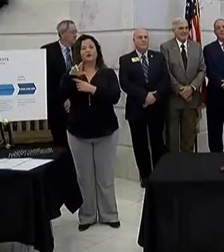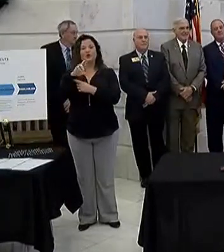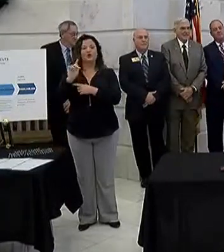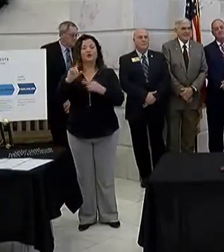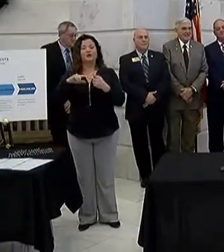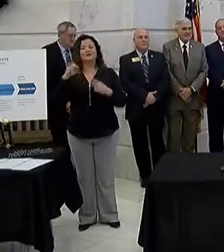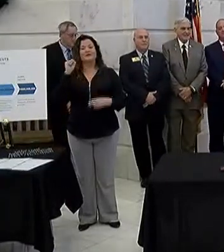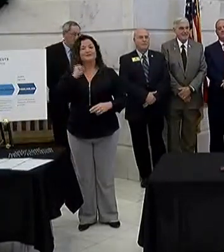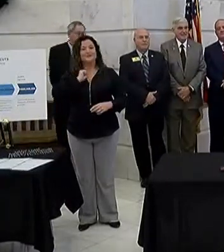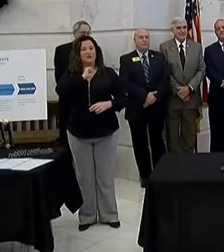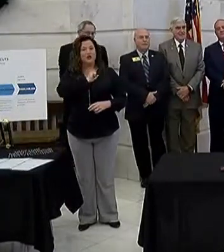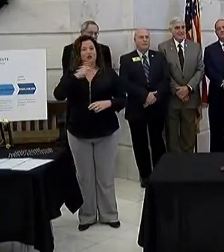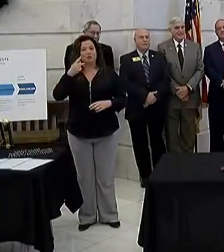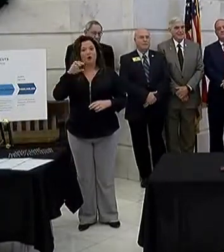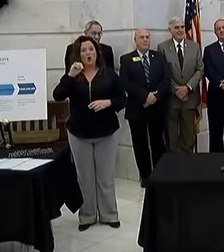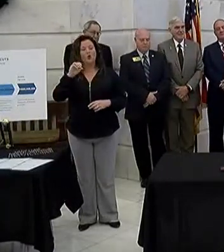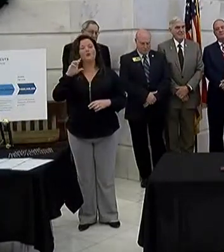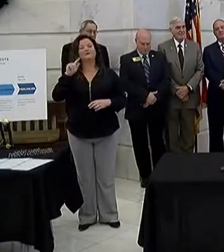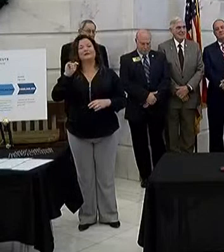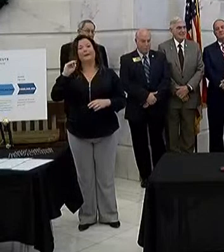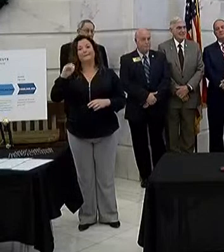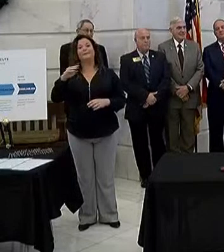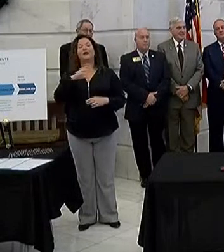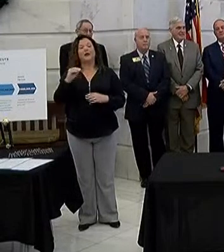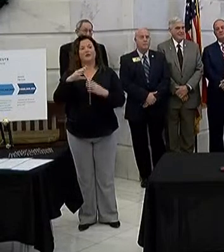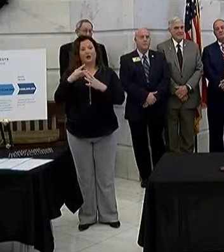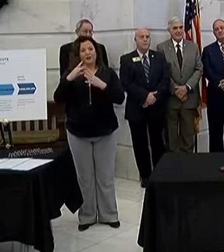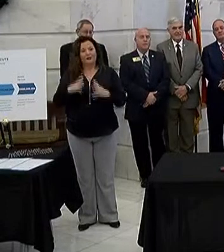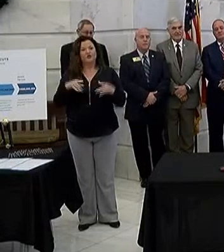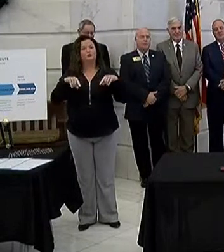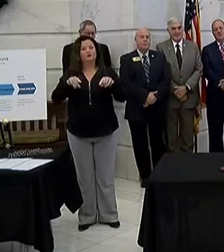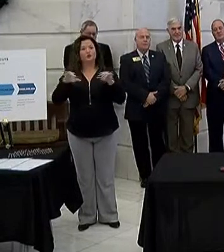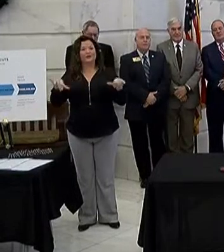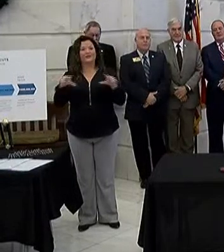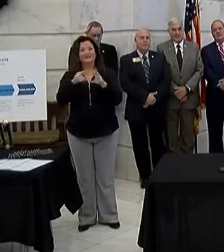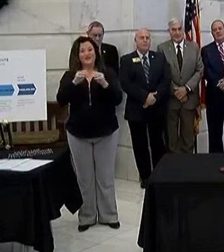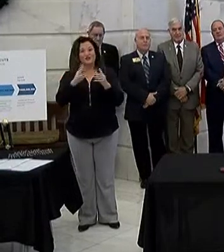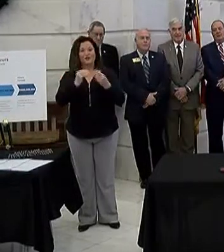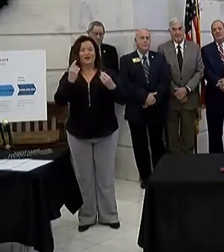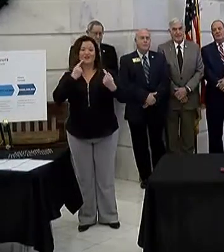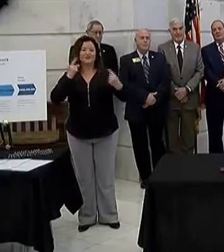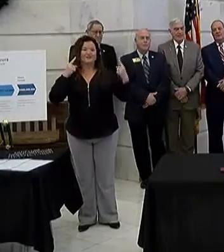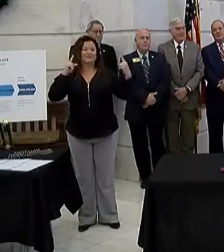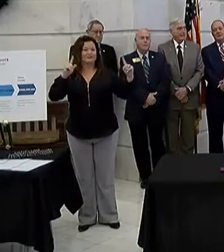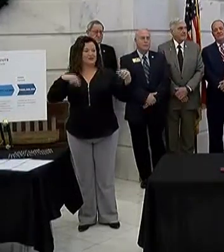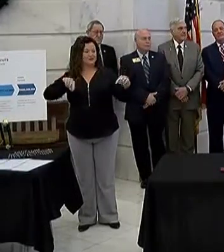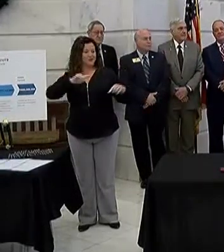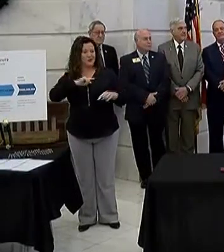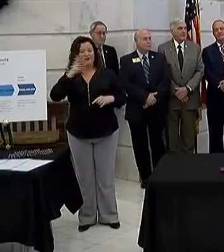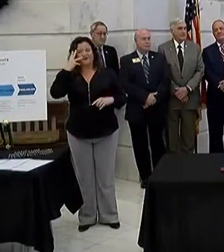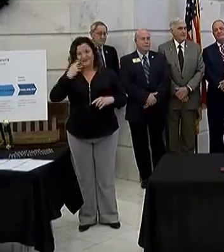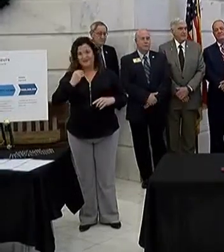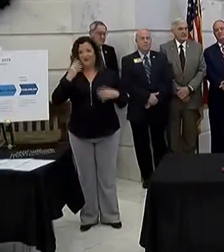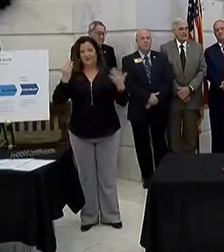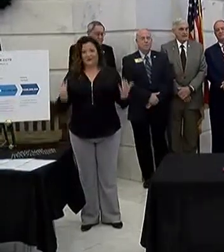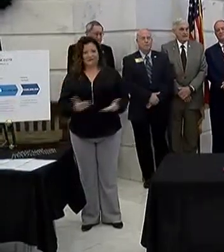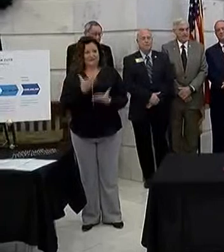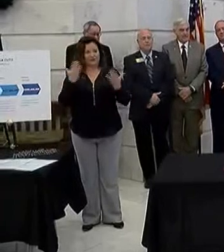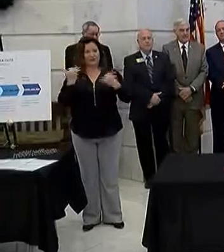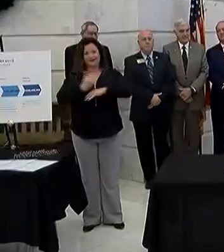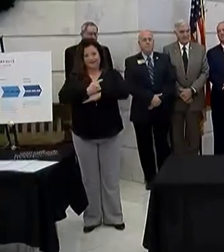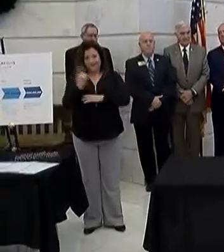Tem Jimmy Hickey, for their leadership during this session and for the success that we see before us